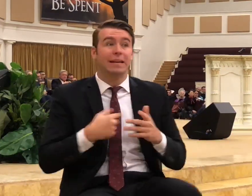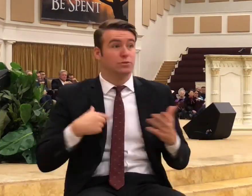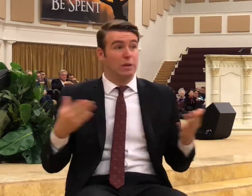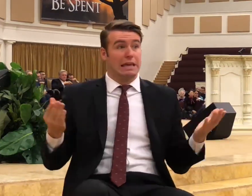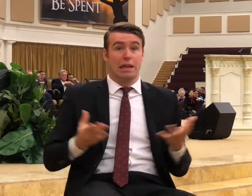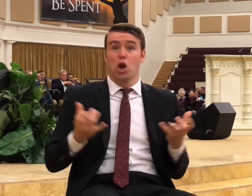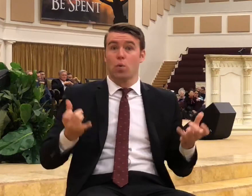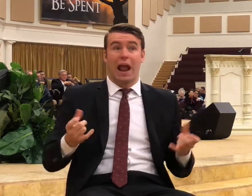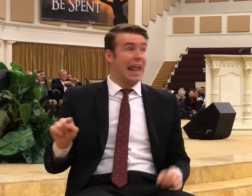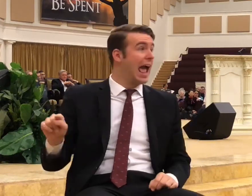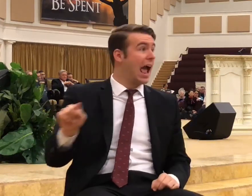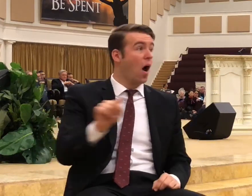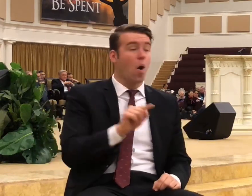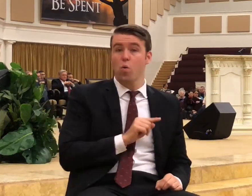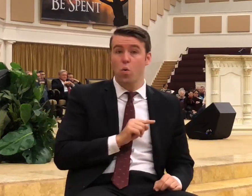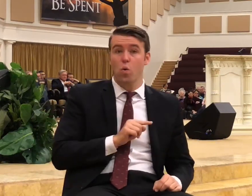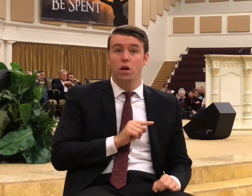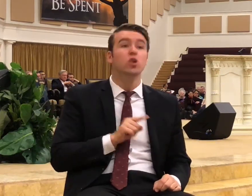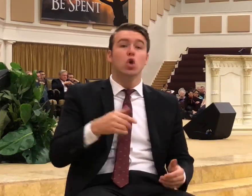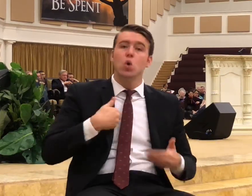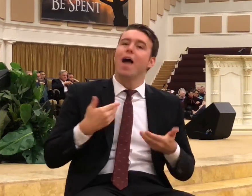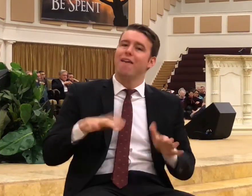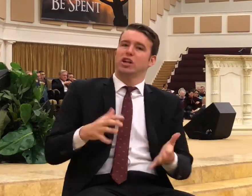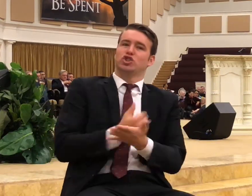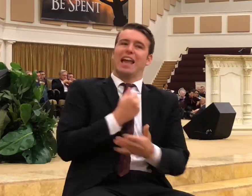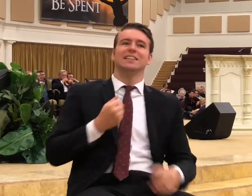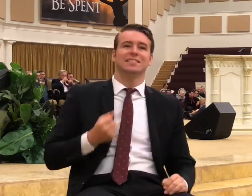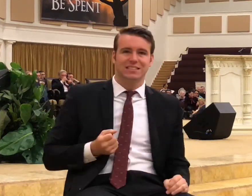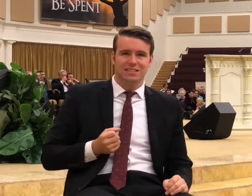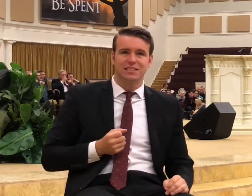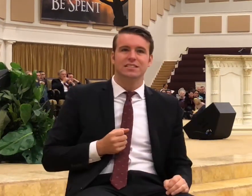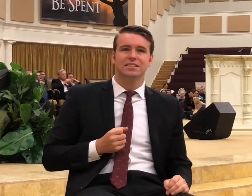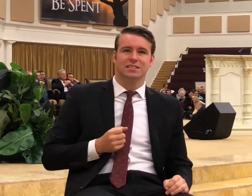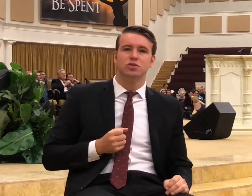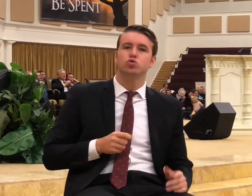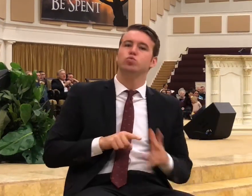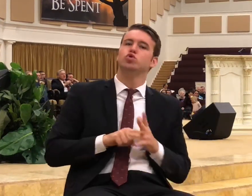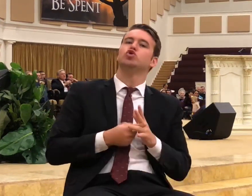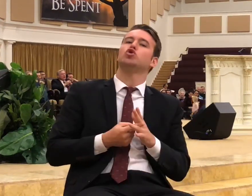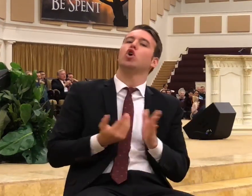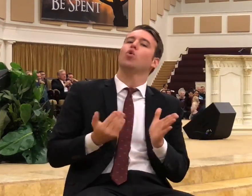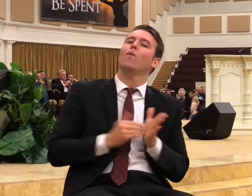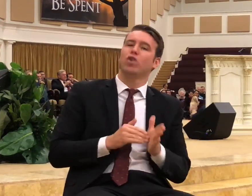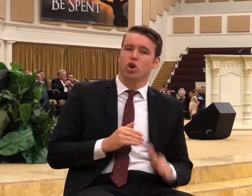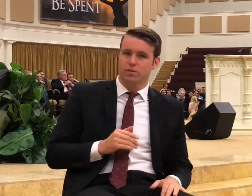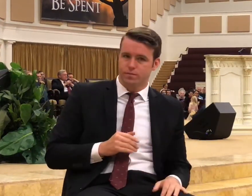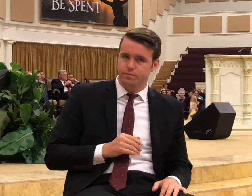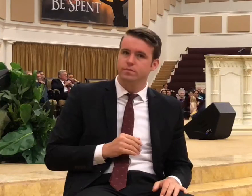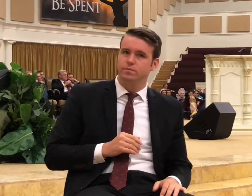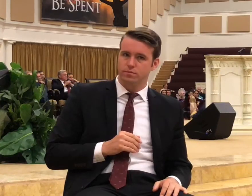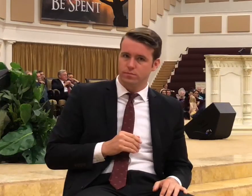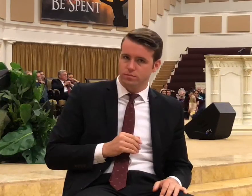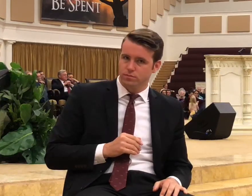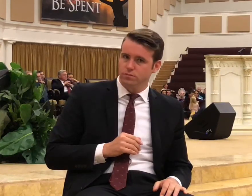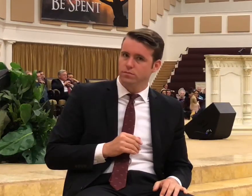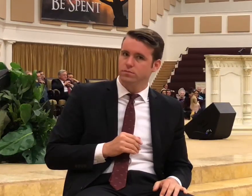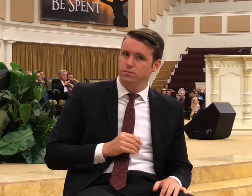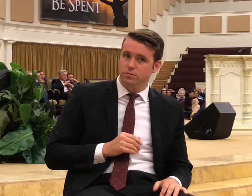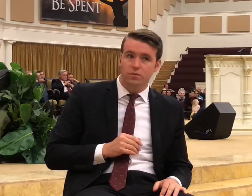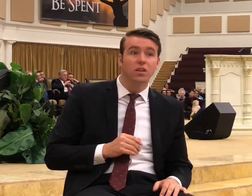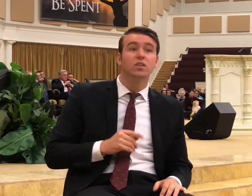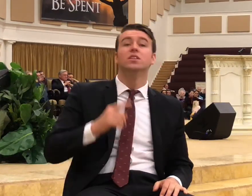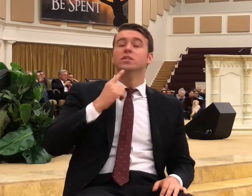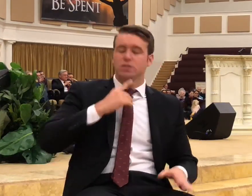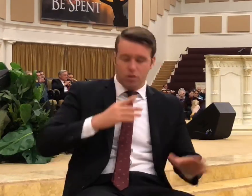now, you got a chance to start over. And say, all right, man,